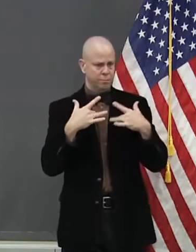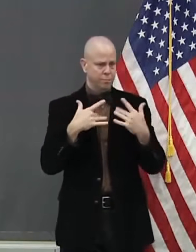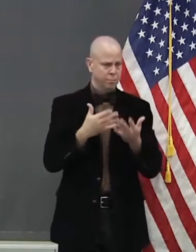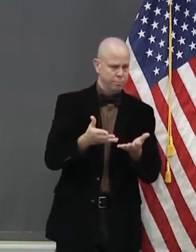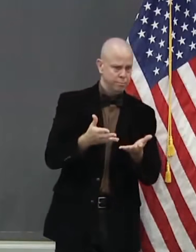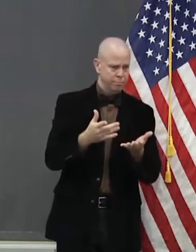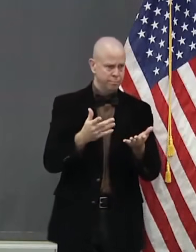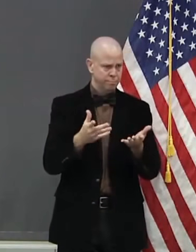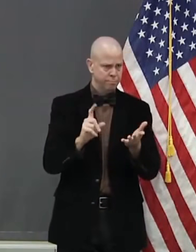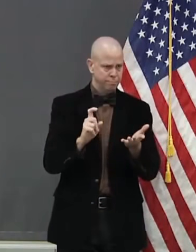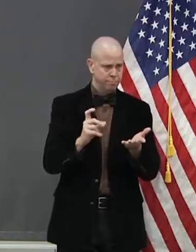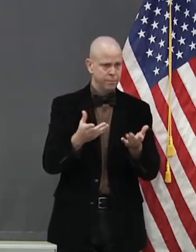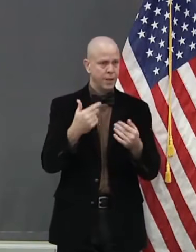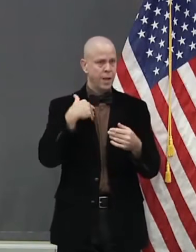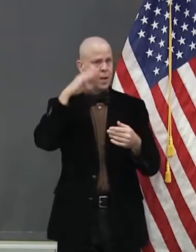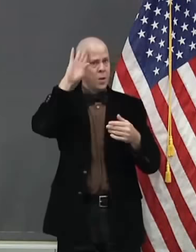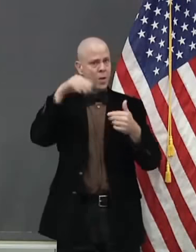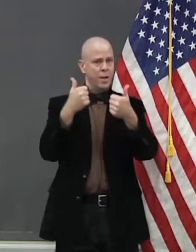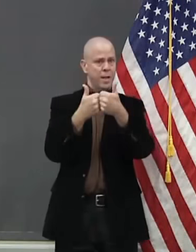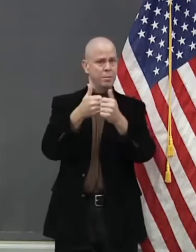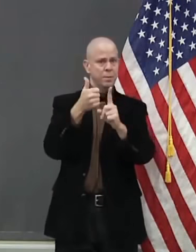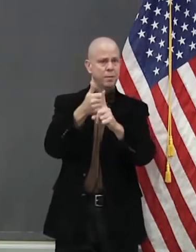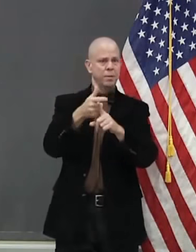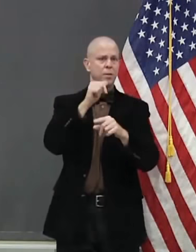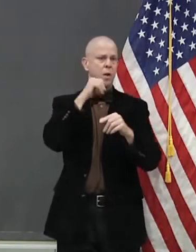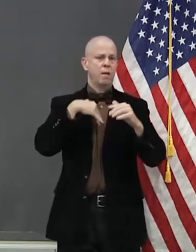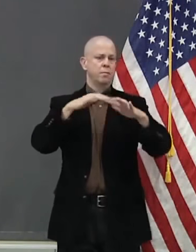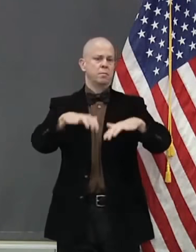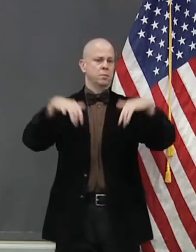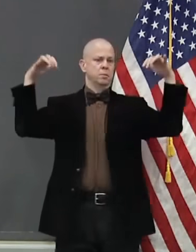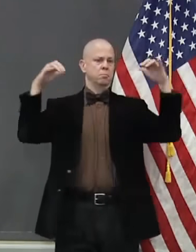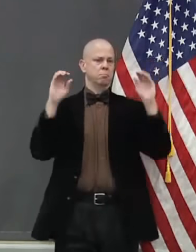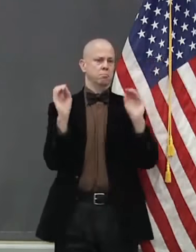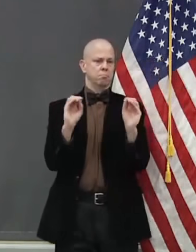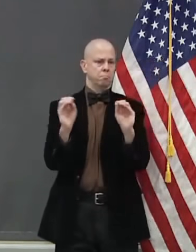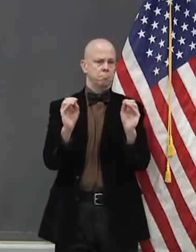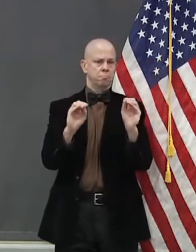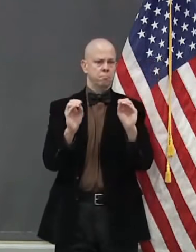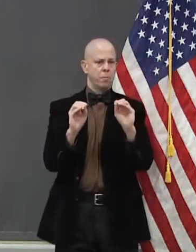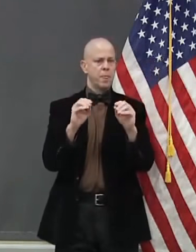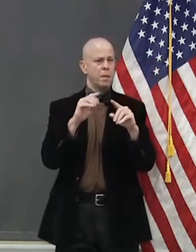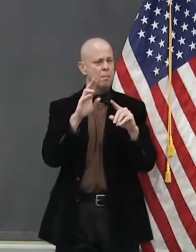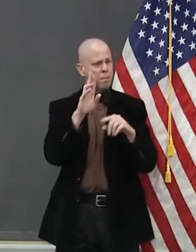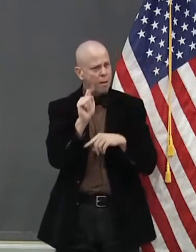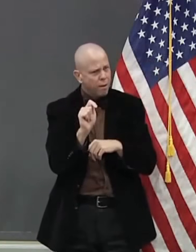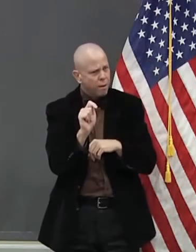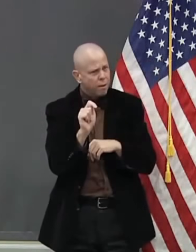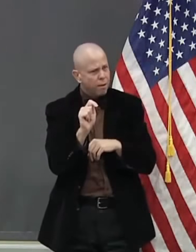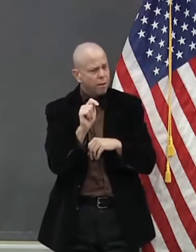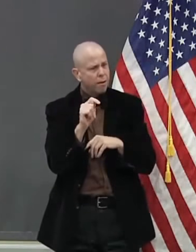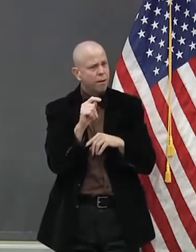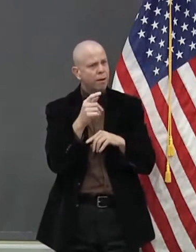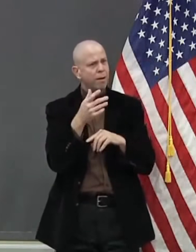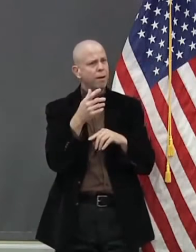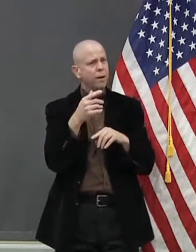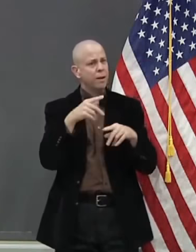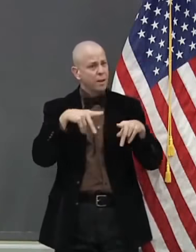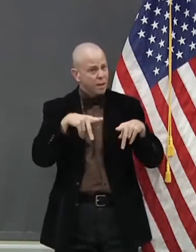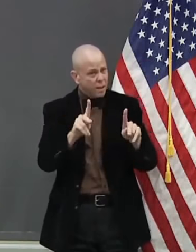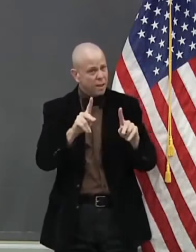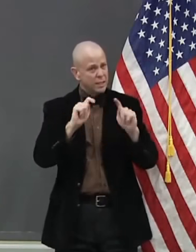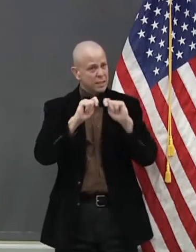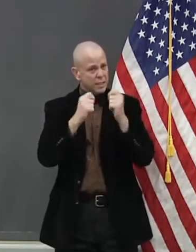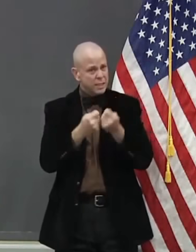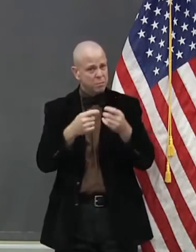but basically, do you regret going ahead and allowing these games? And is this a